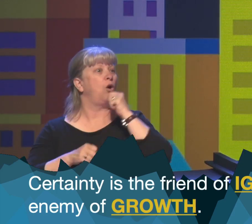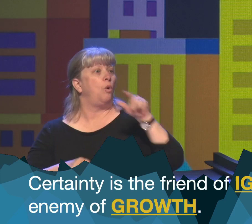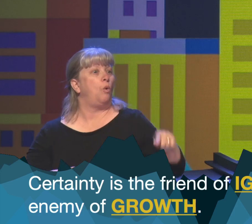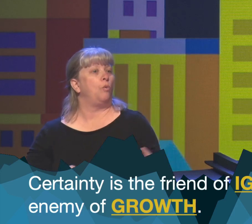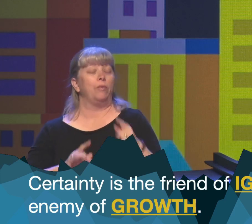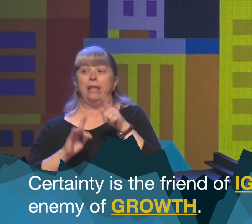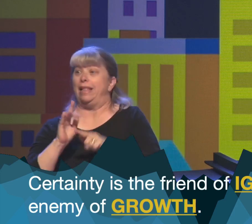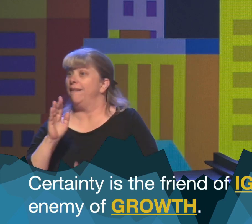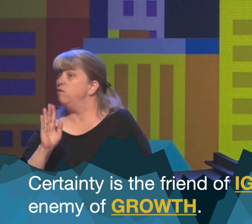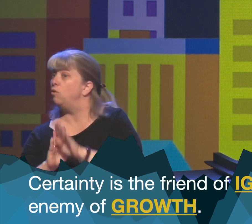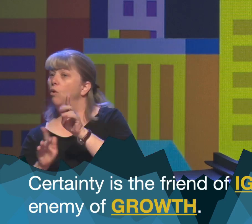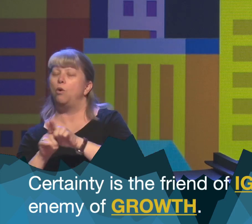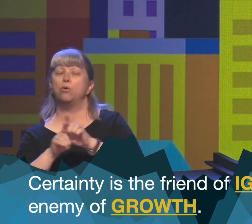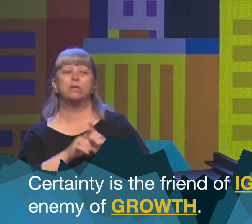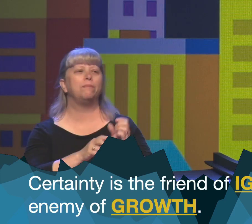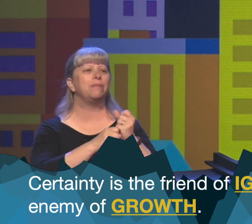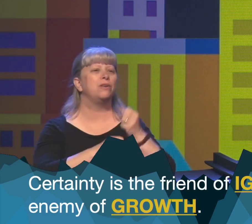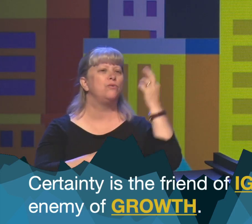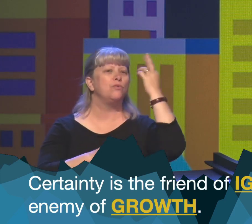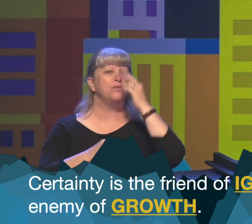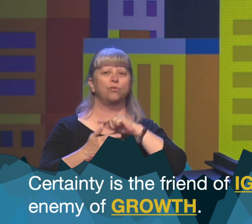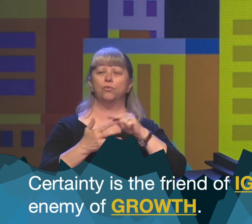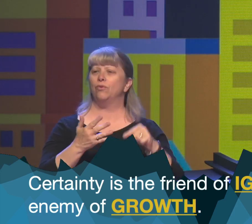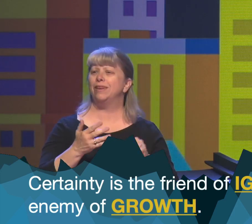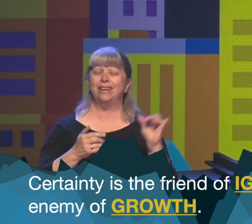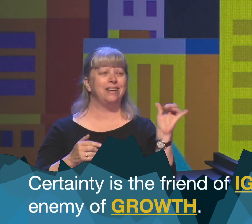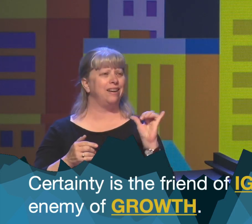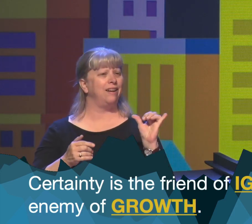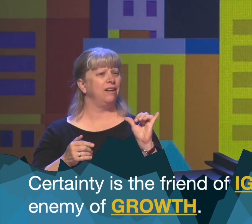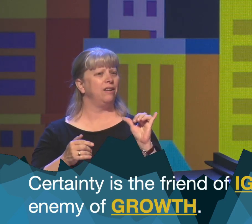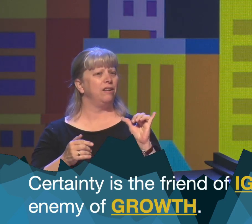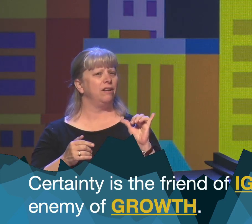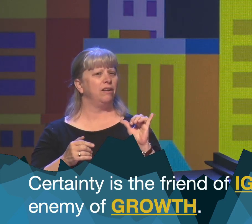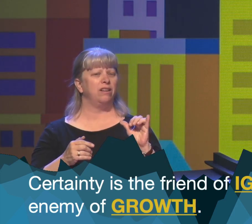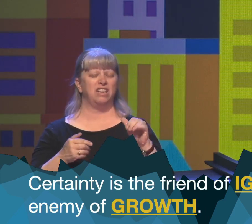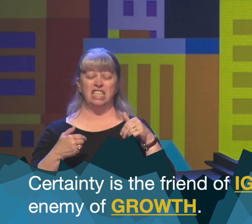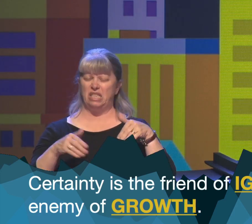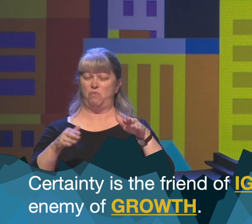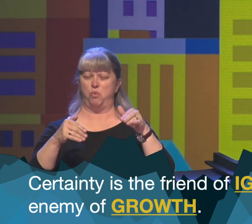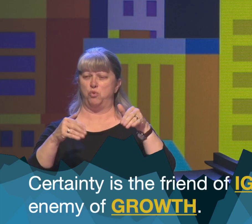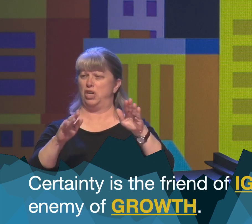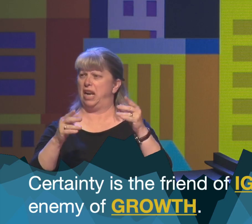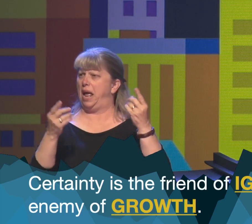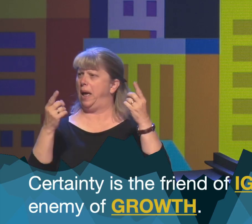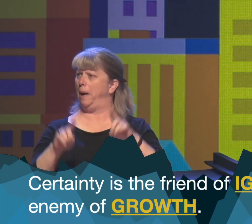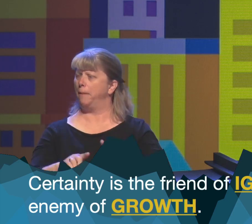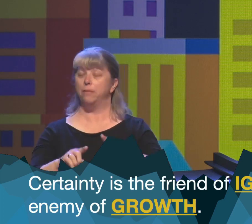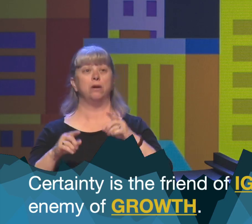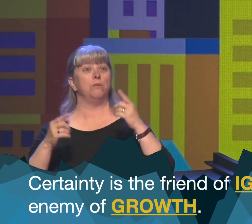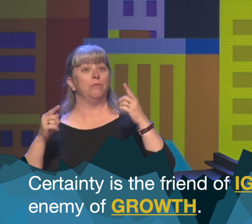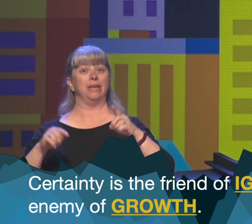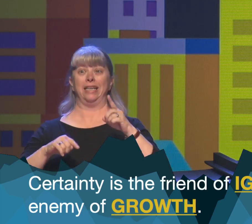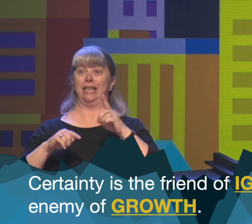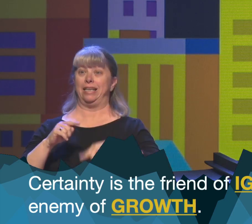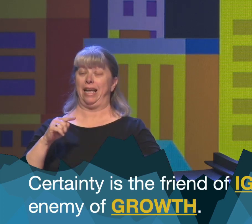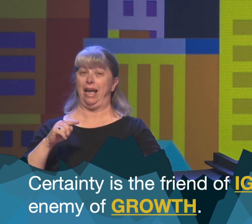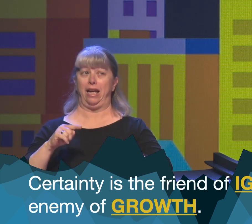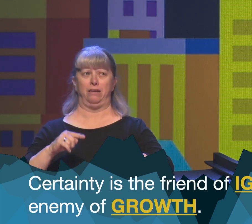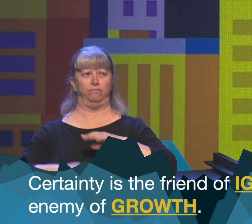lack of growth, but it also produces, there's like this expulsion that happens. Right, when a person can't meet